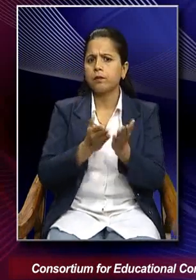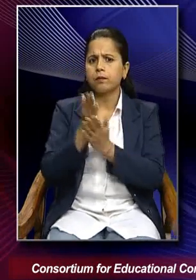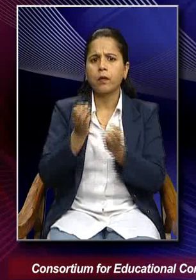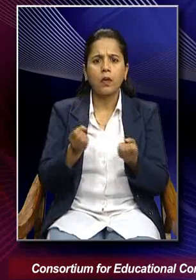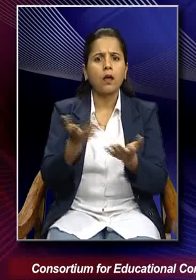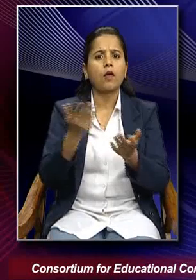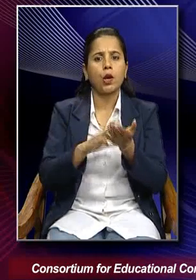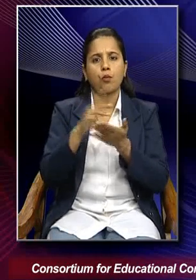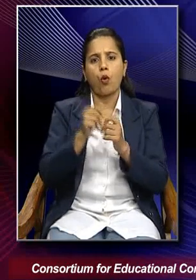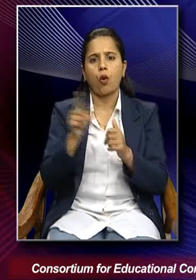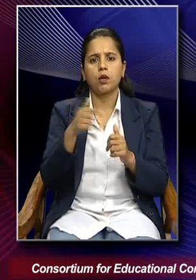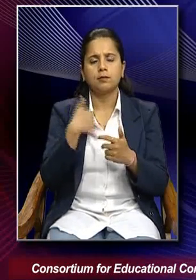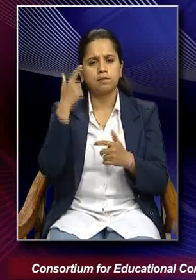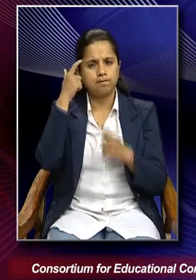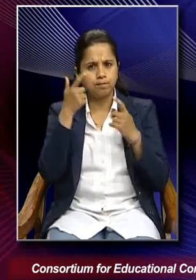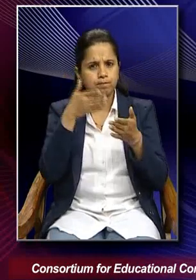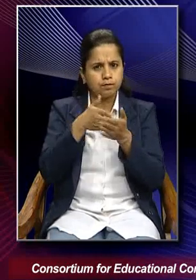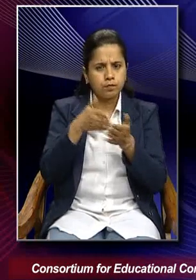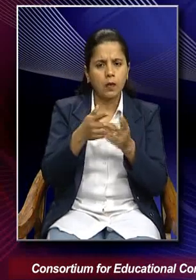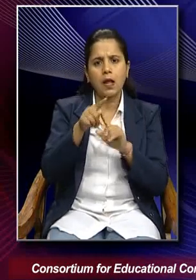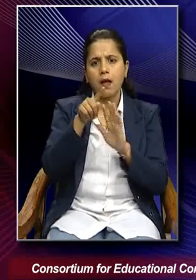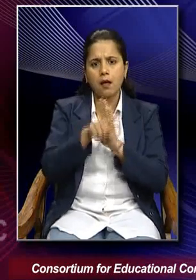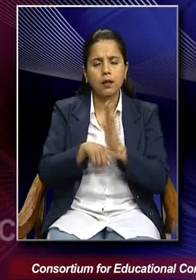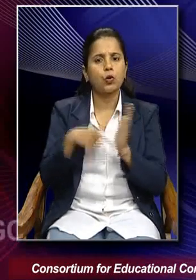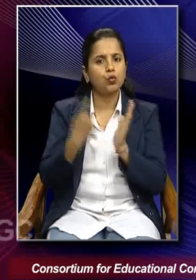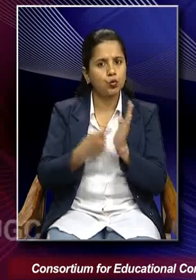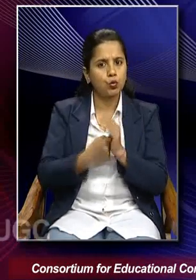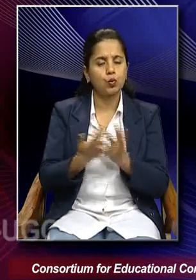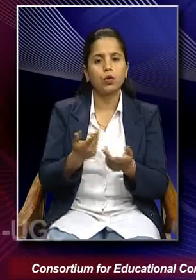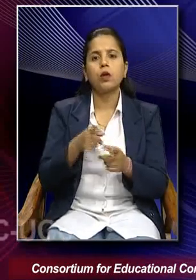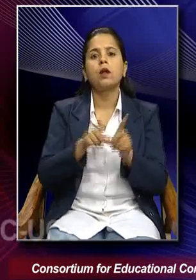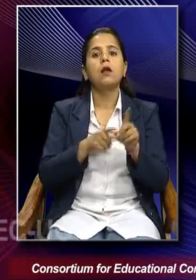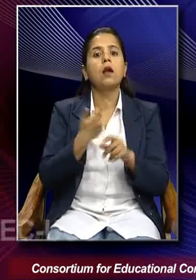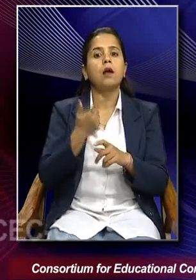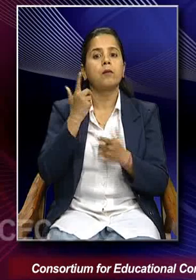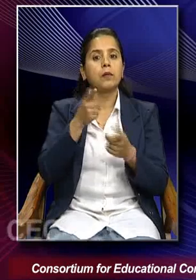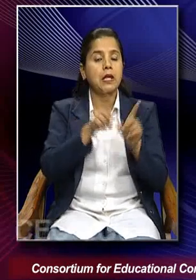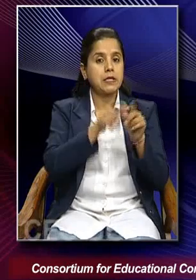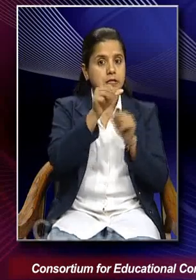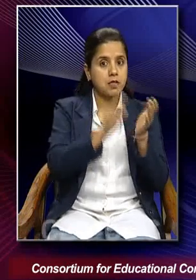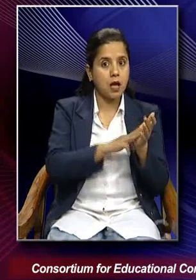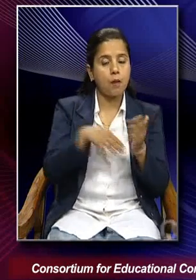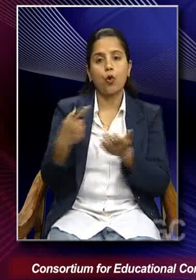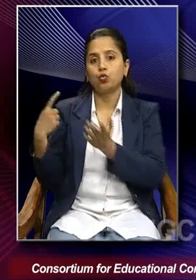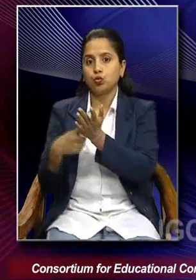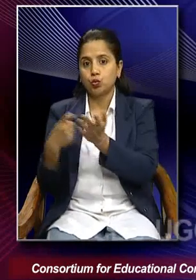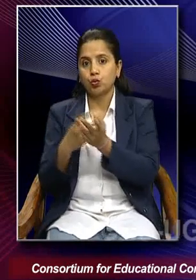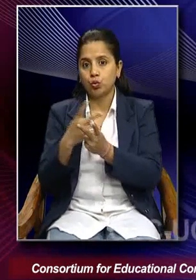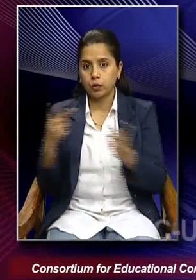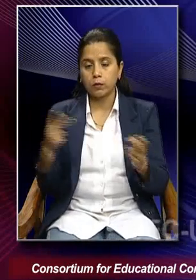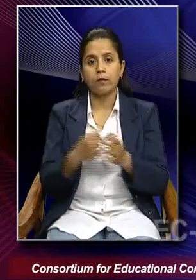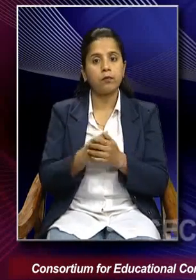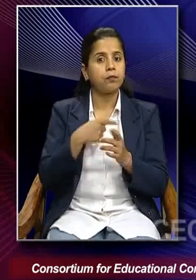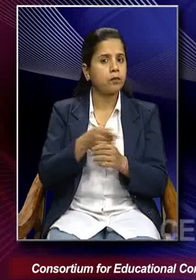moral constraints or ethical principles like yam and niyam, which serves